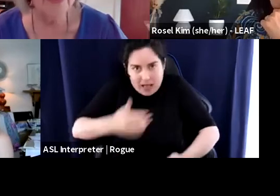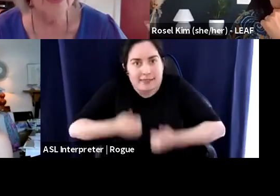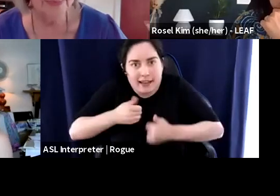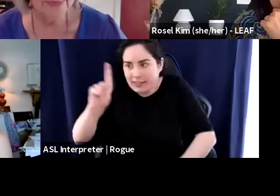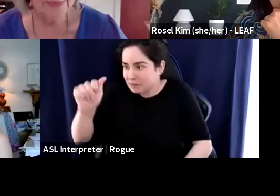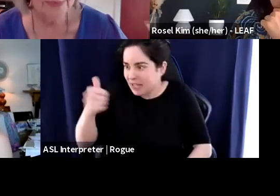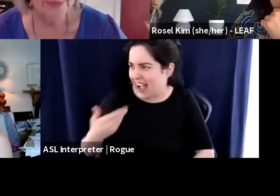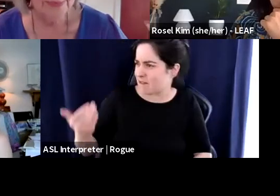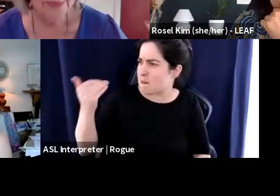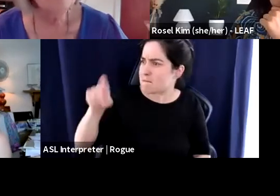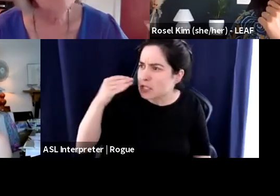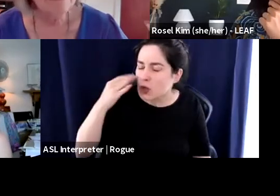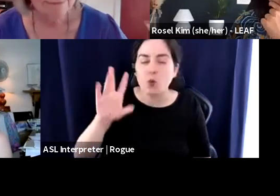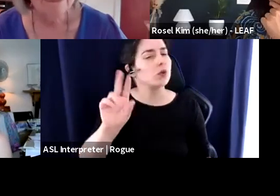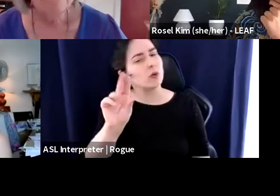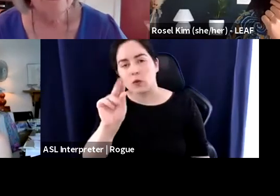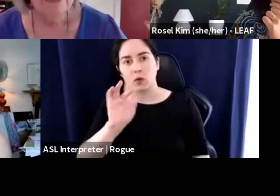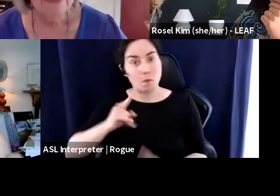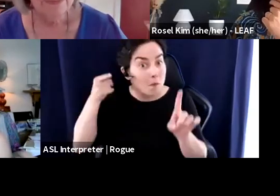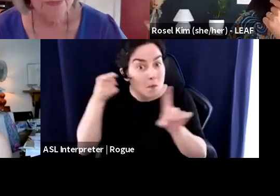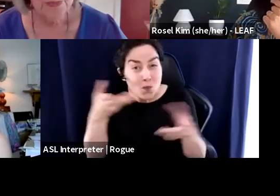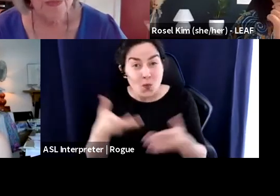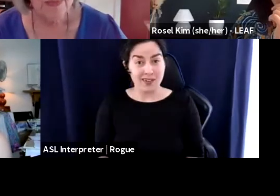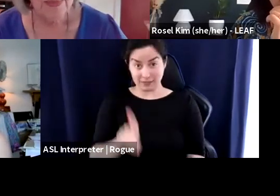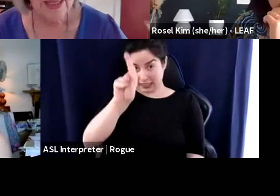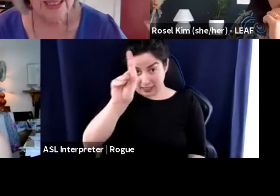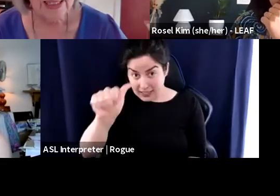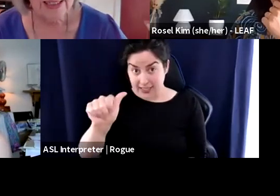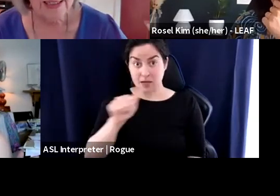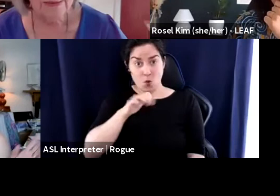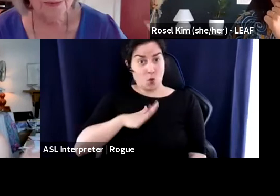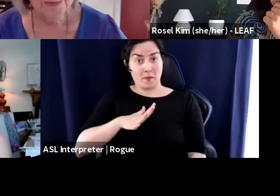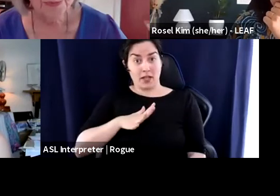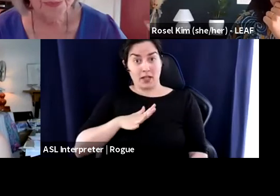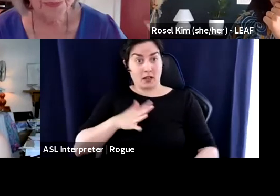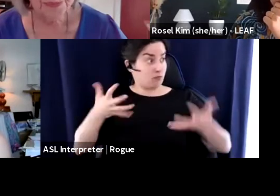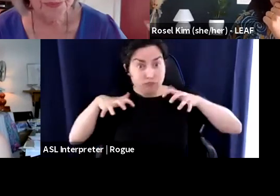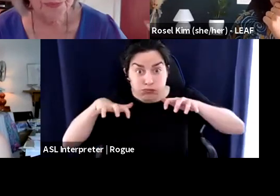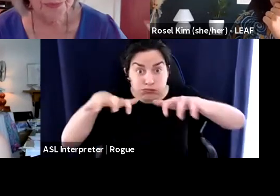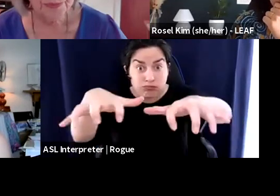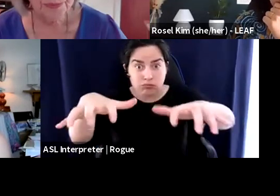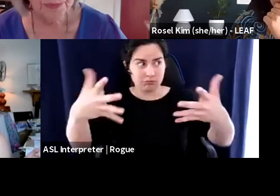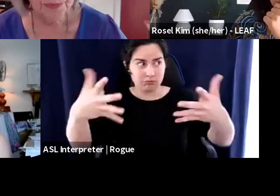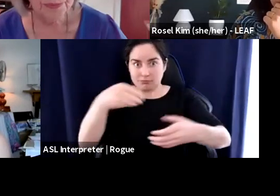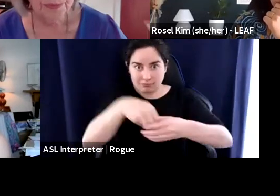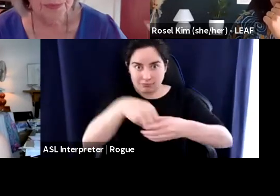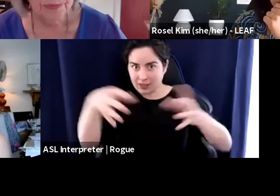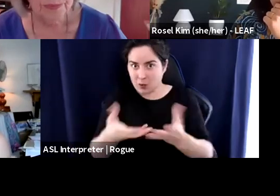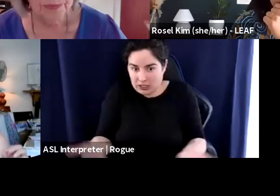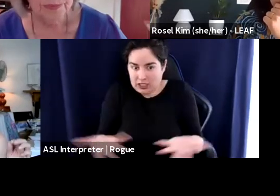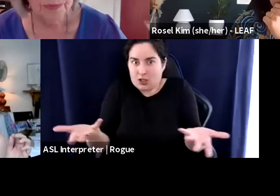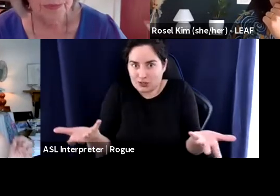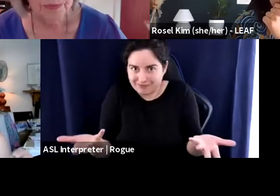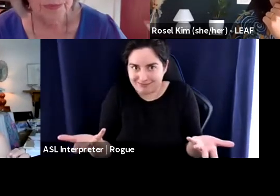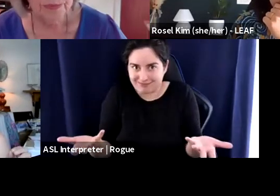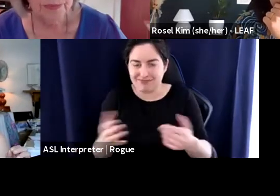the most important point I want to make, is we're everywhere. After that, I think really, what both Roselle and Carrie were saying,